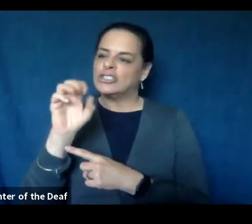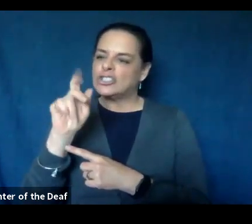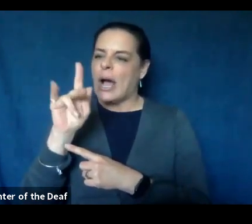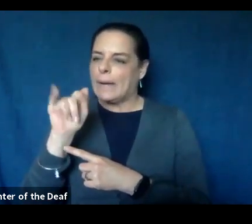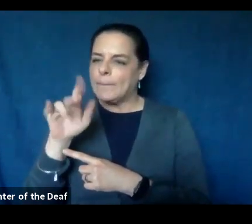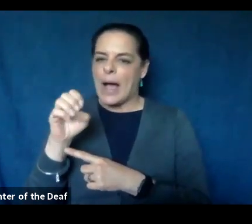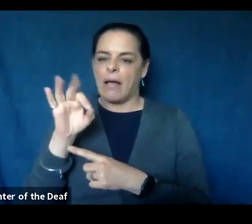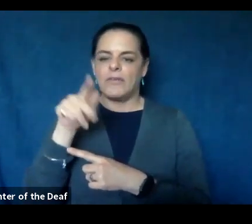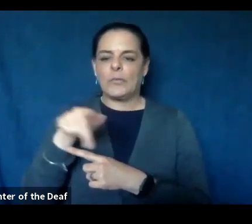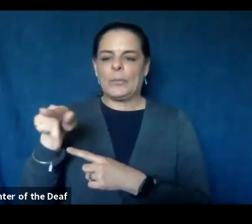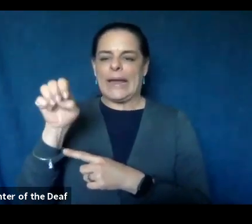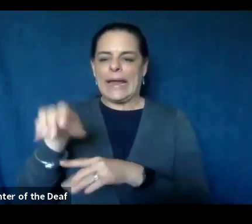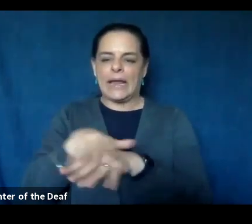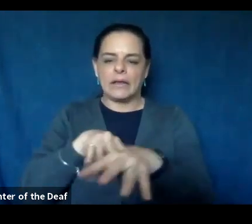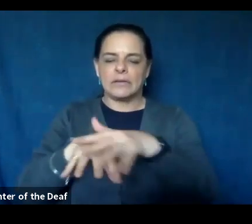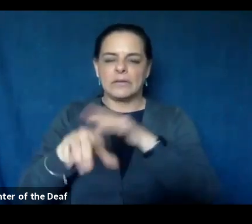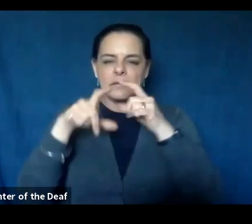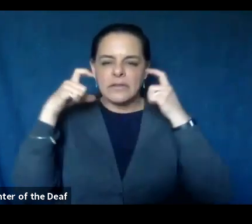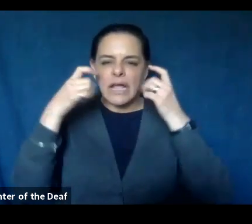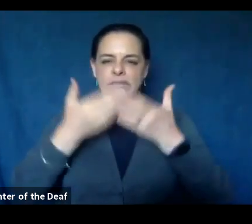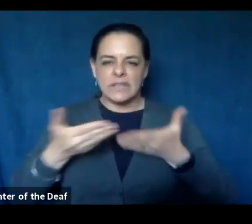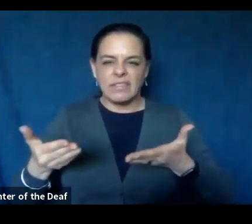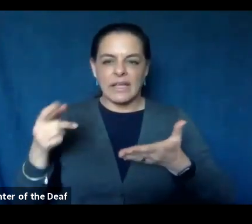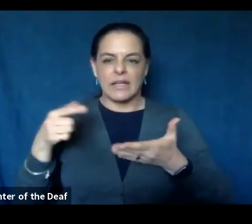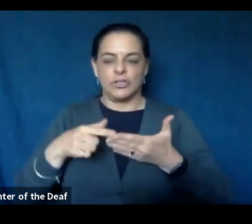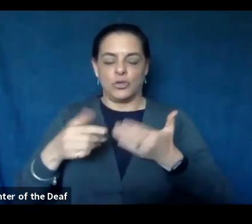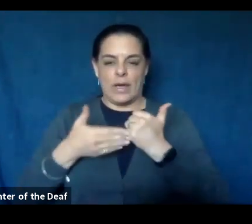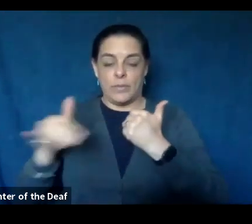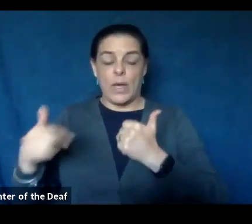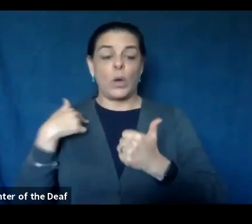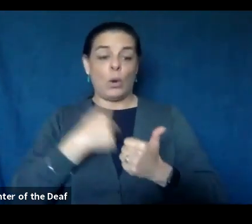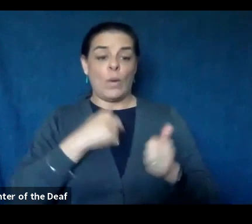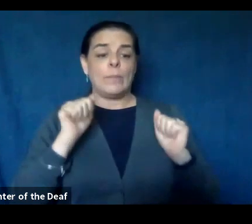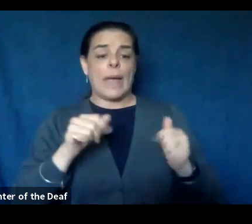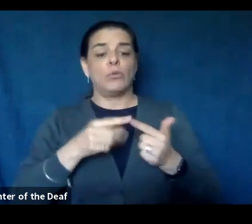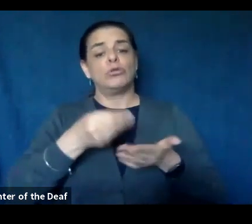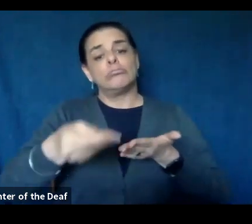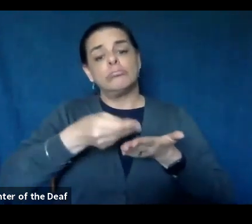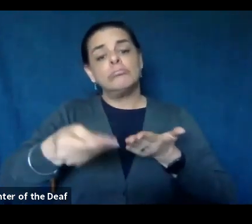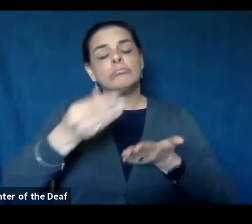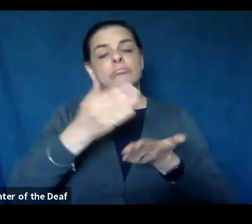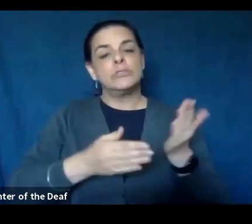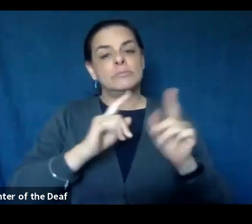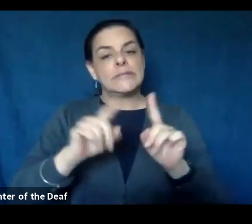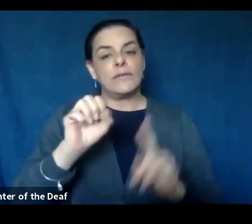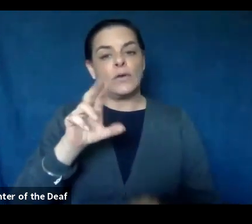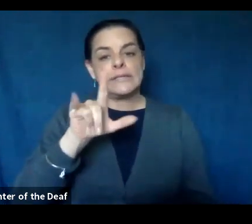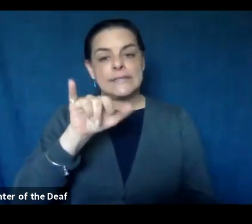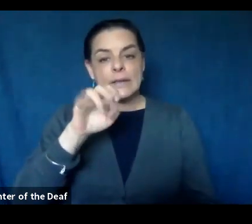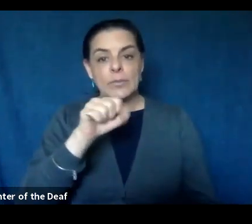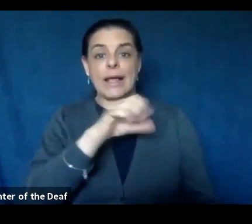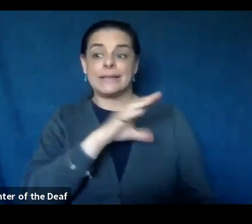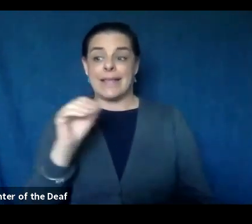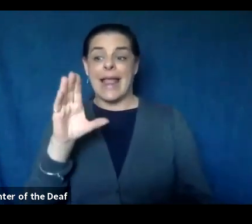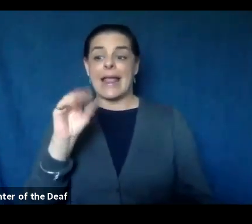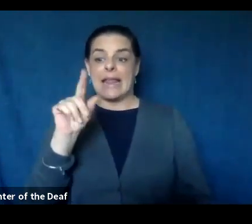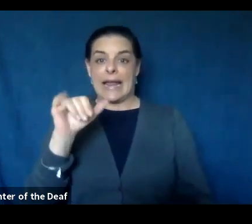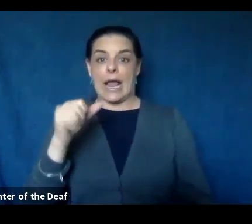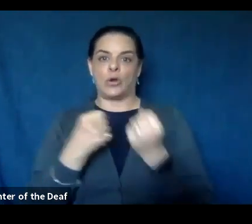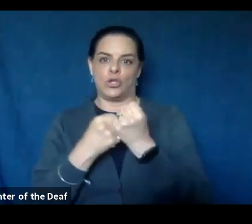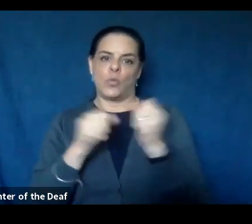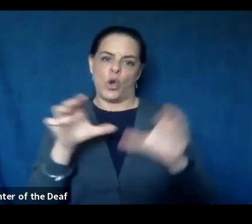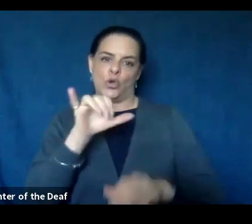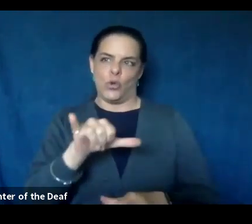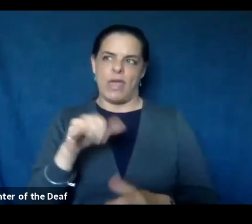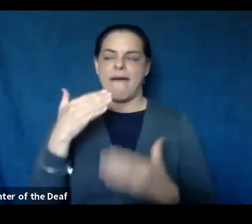that have come in to help support that. We've been able to purchase different supplies and had the support of the county to do that. We're very grateful